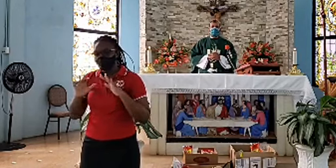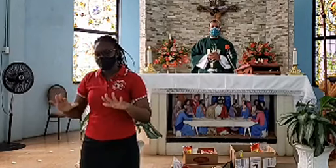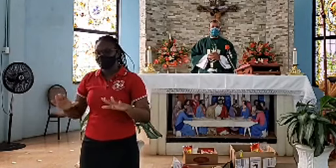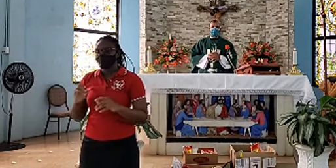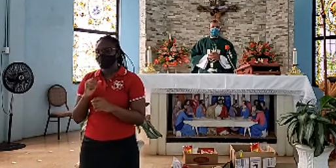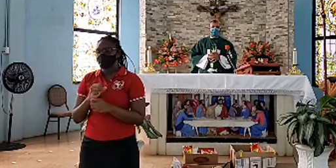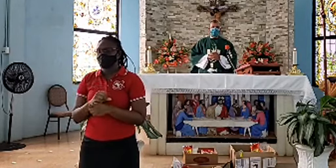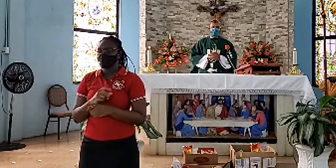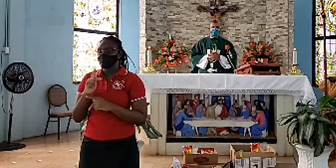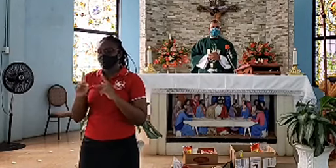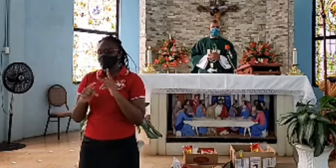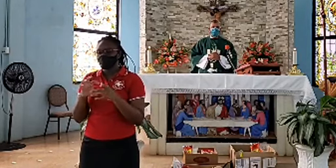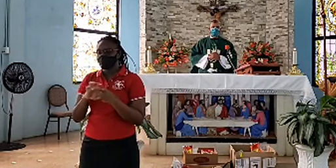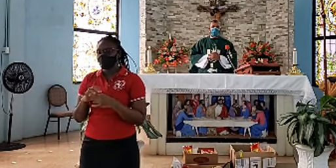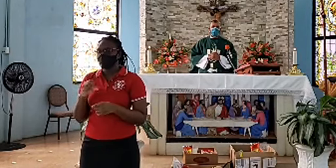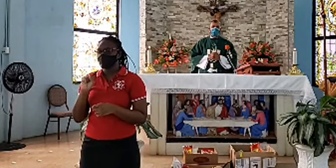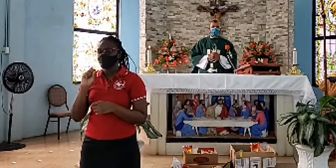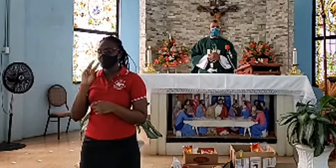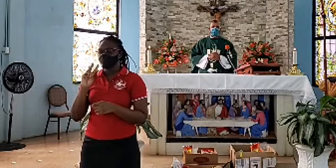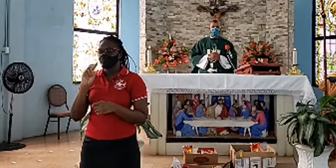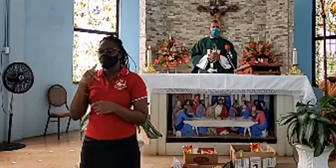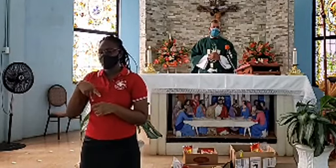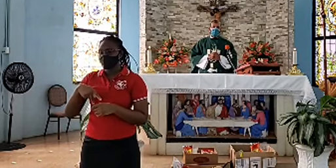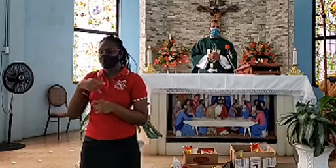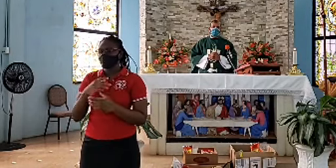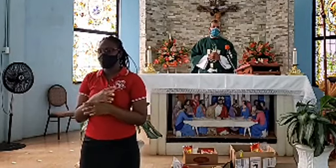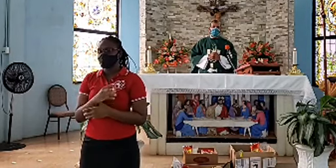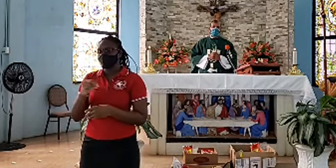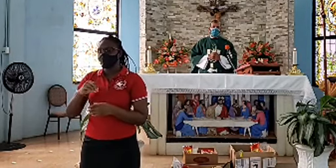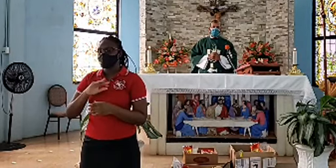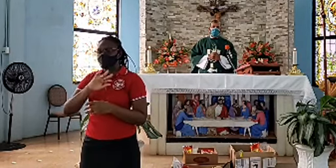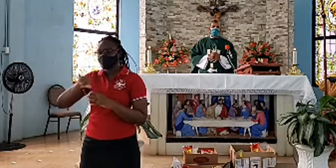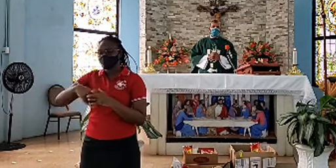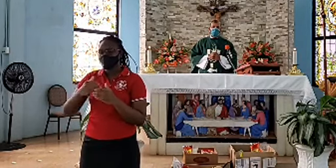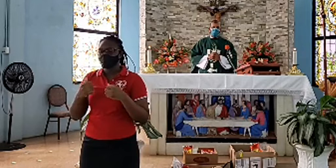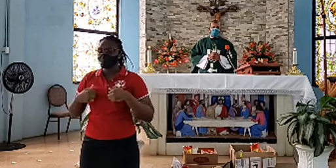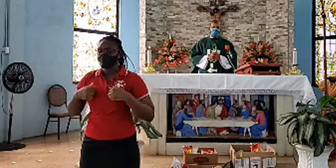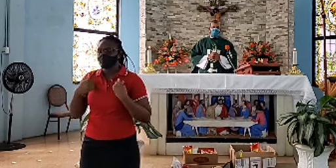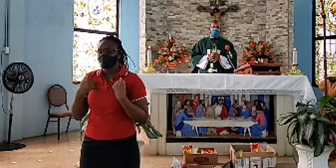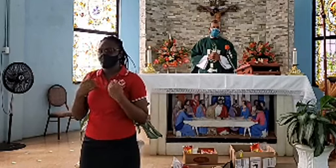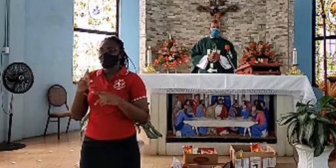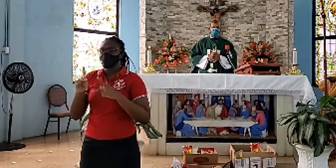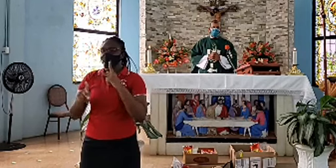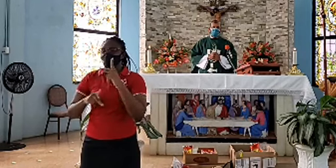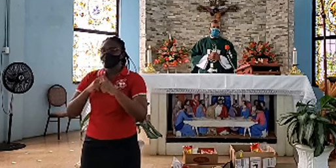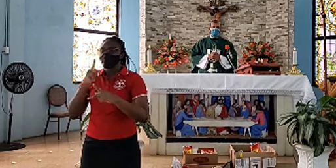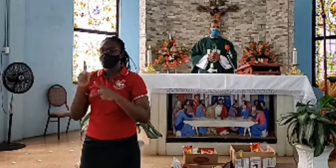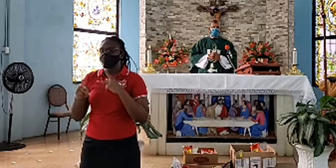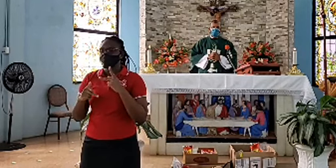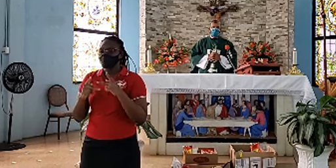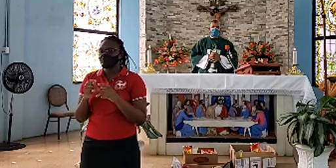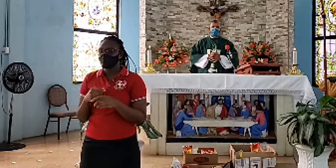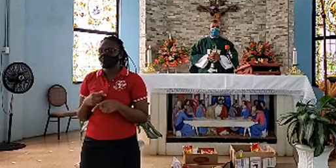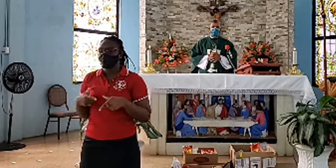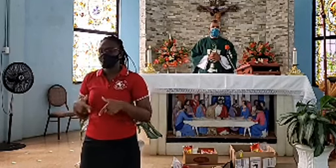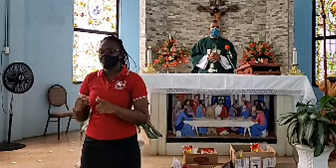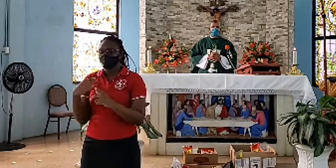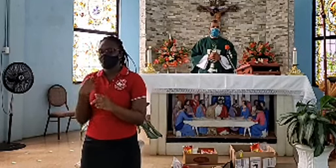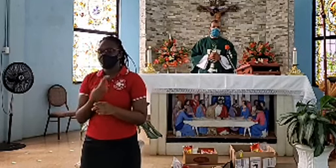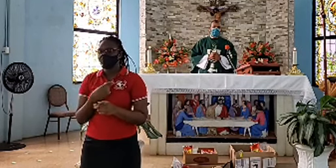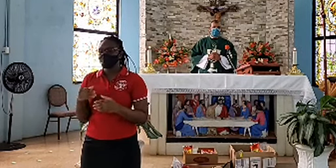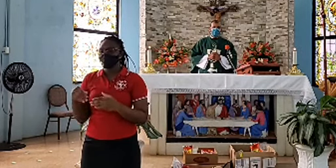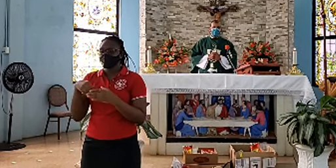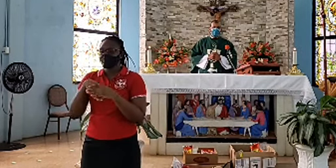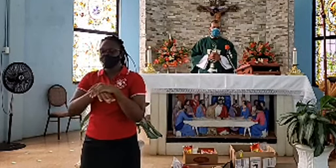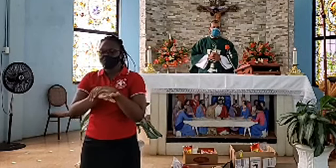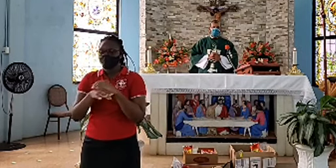society of St. Vincent de Paul and all young people. So let us enter